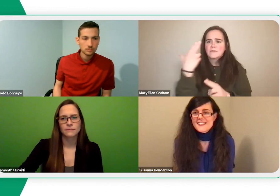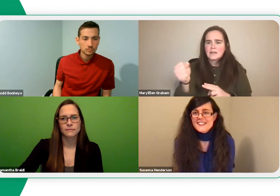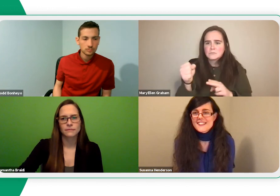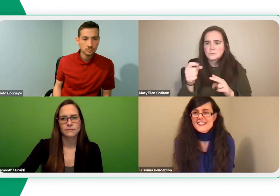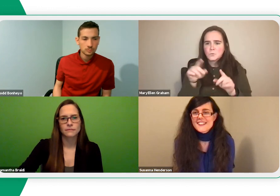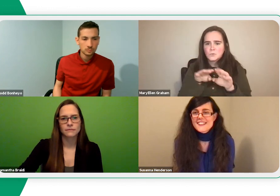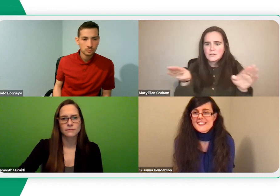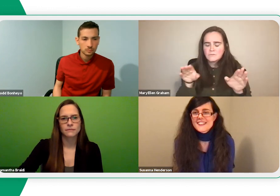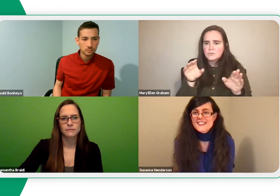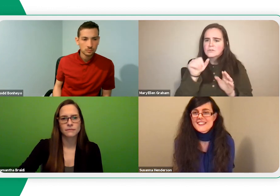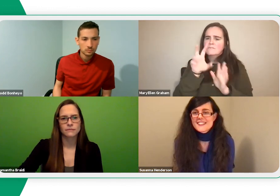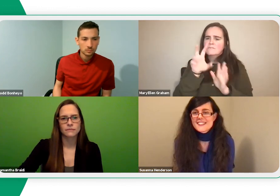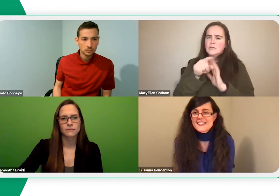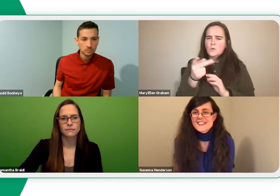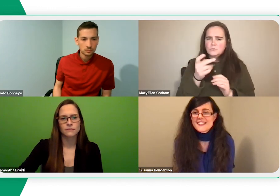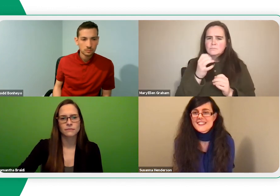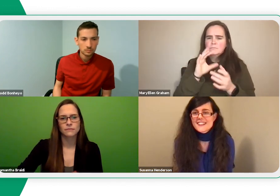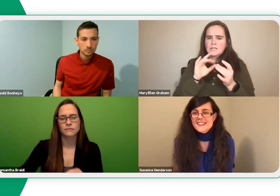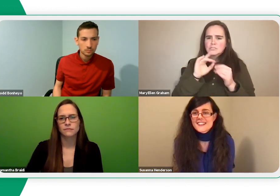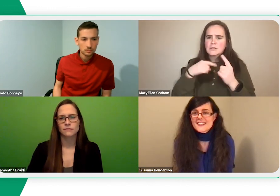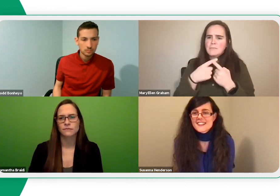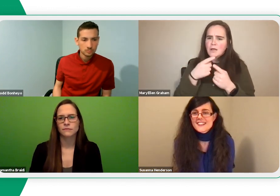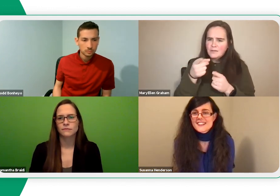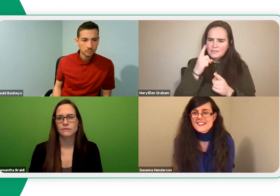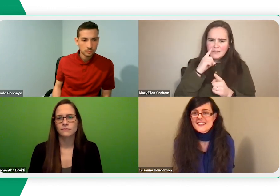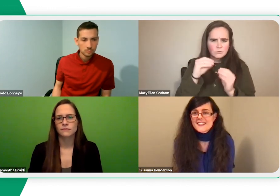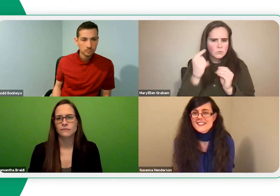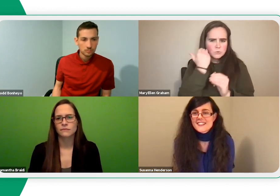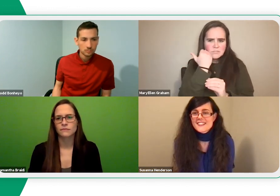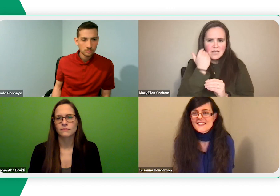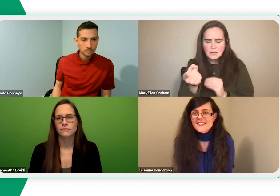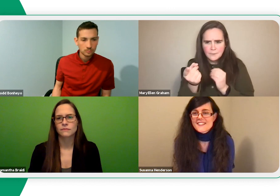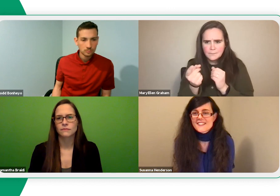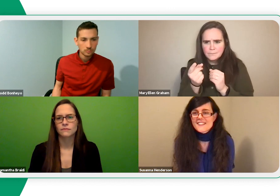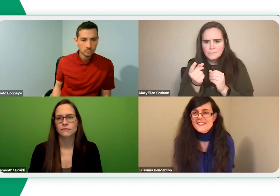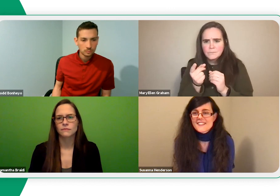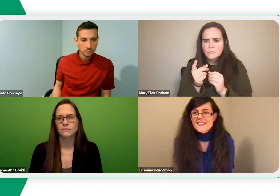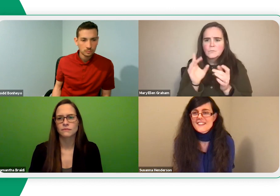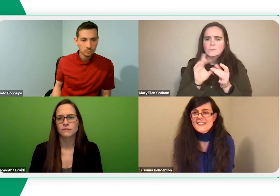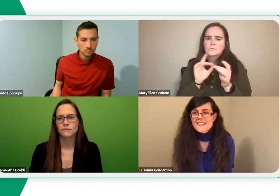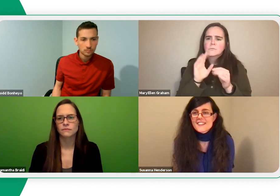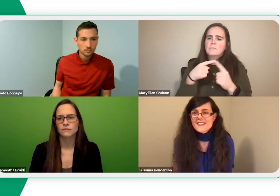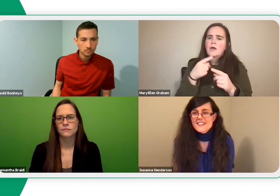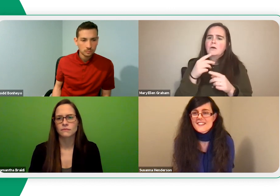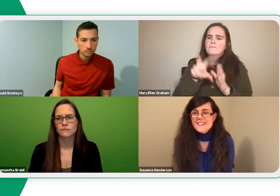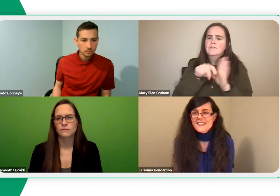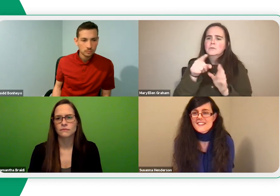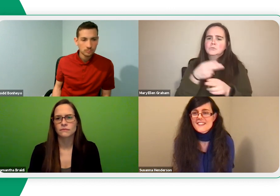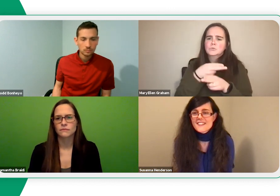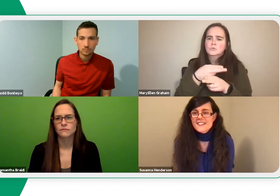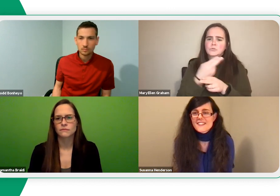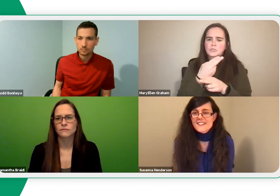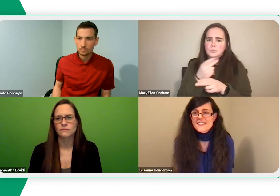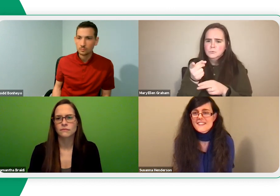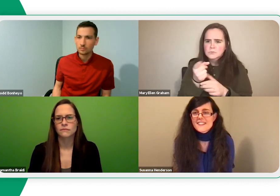Out of the videos you shared, which one would be good to use at the high school level? I think, Susanna, you are the one